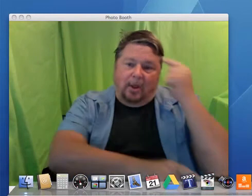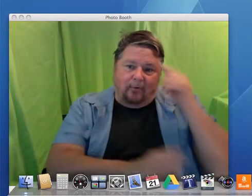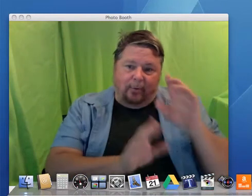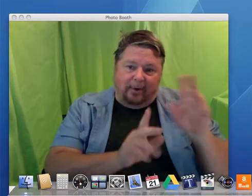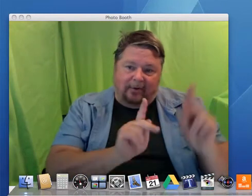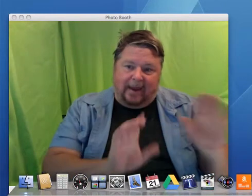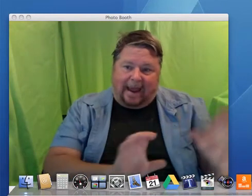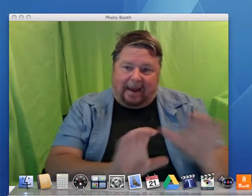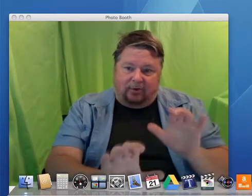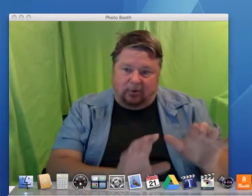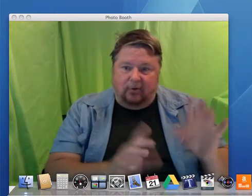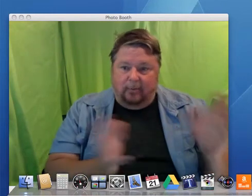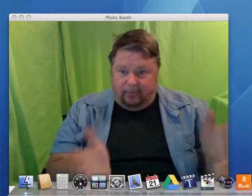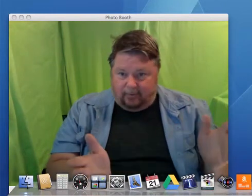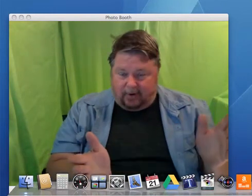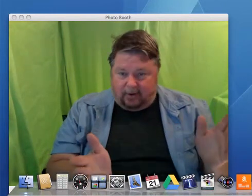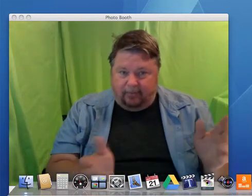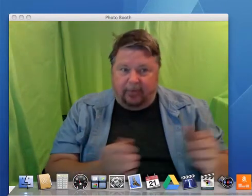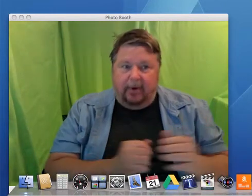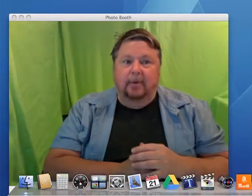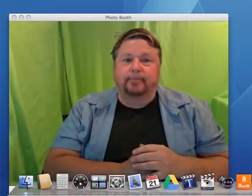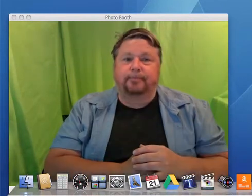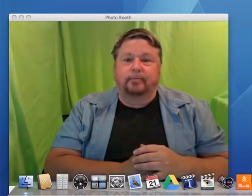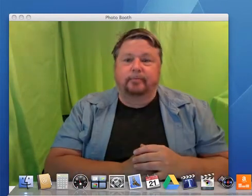the government's actions, right?